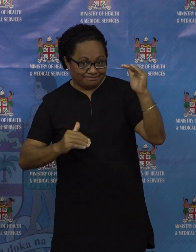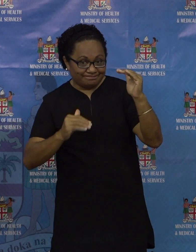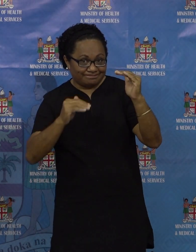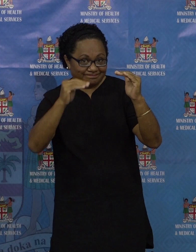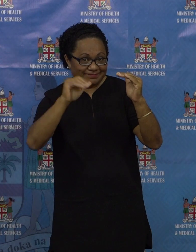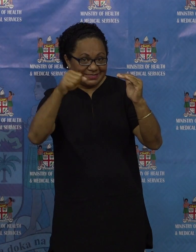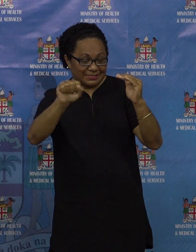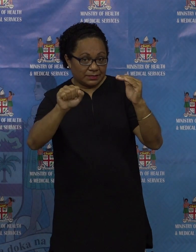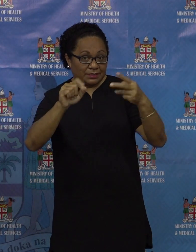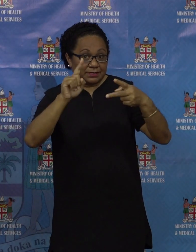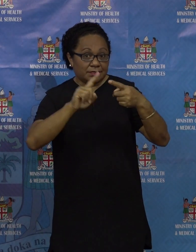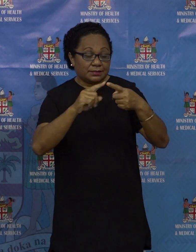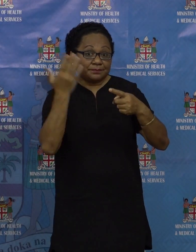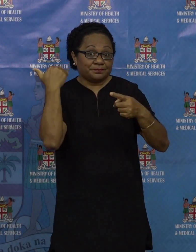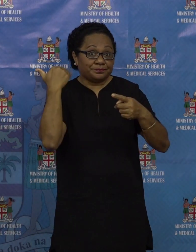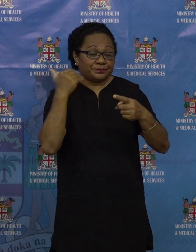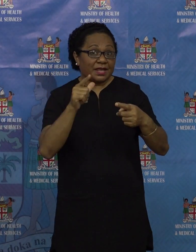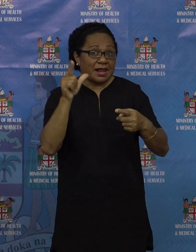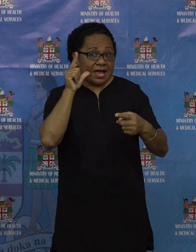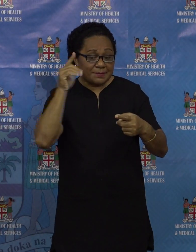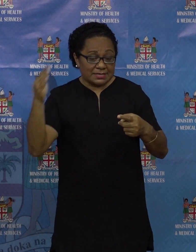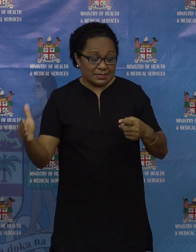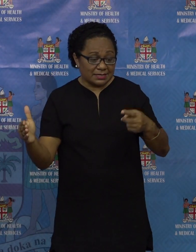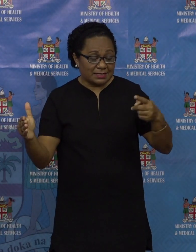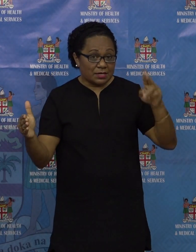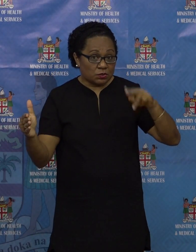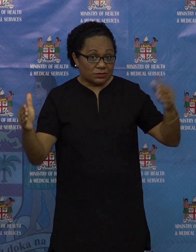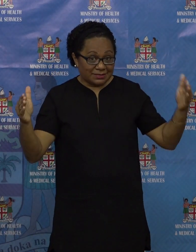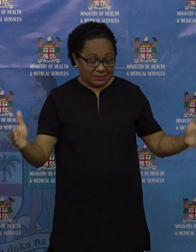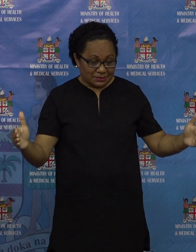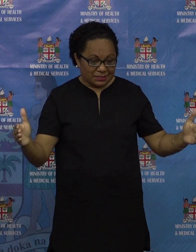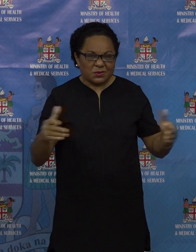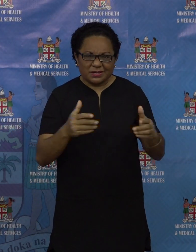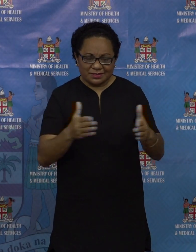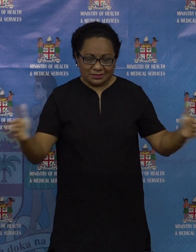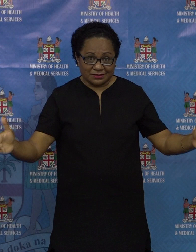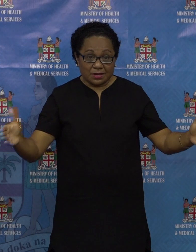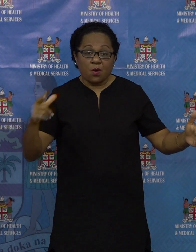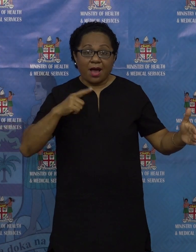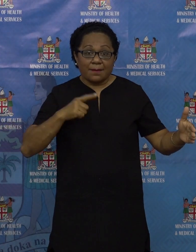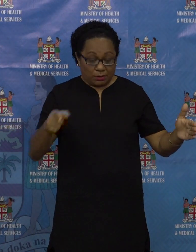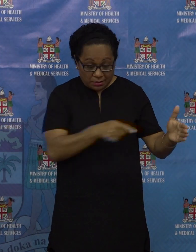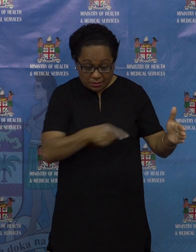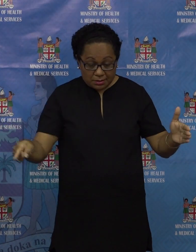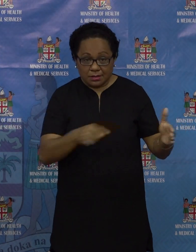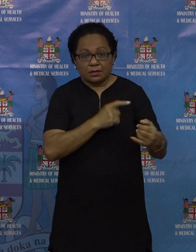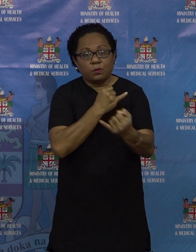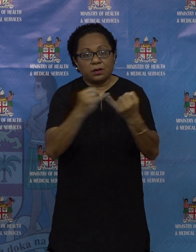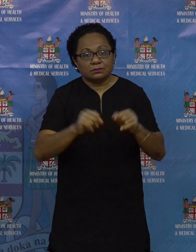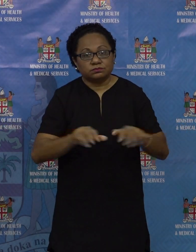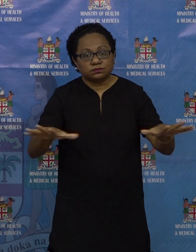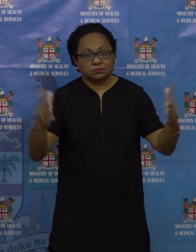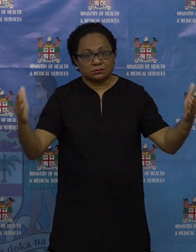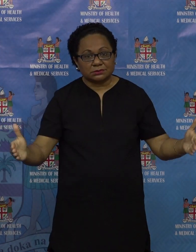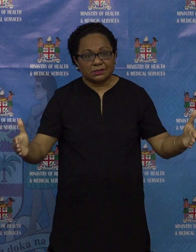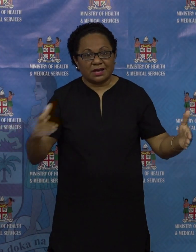We established the border of the Lamino-Sori containment zone because of the high number of clusters within the specific containment area.